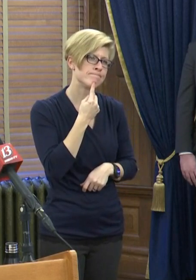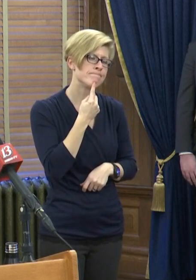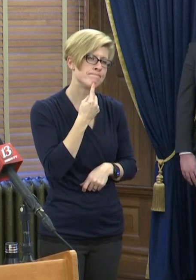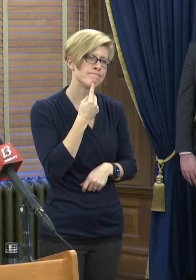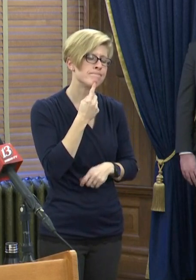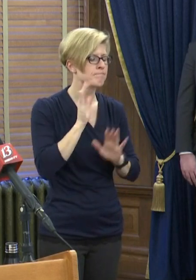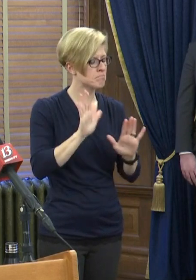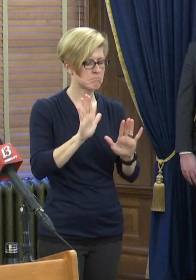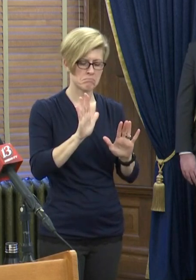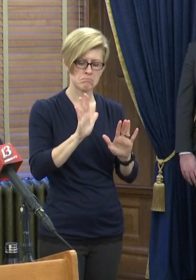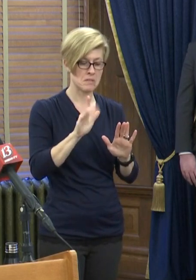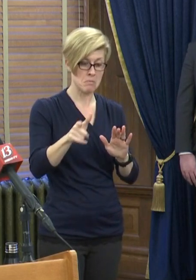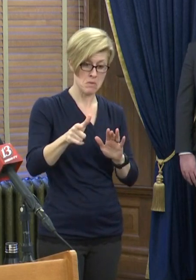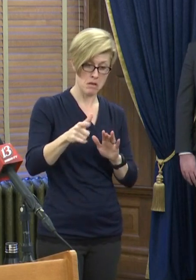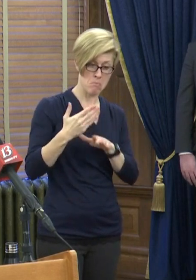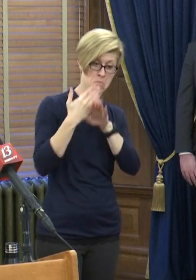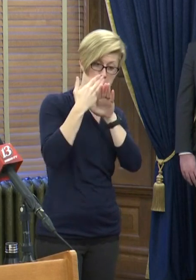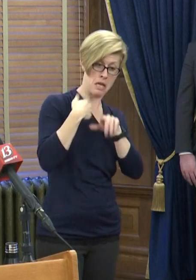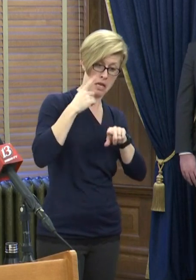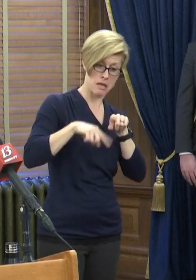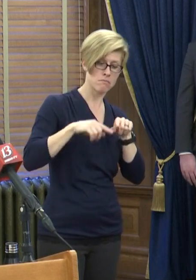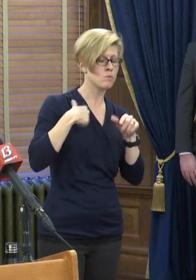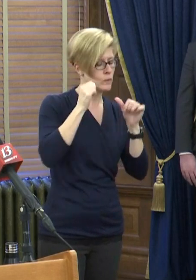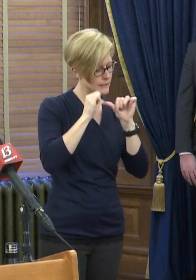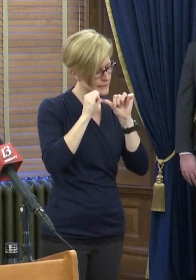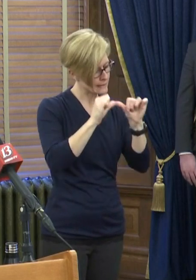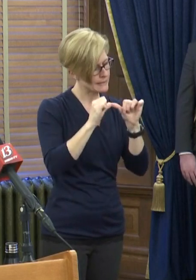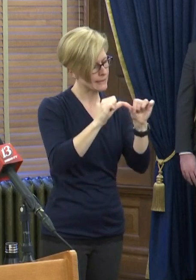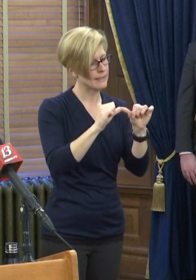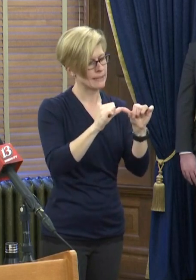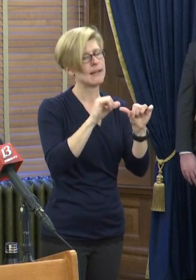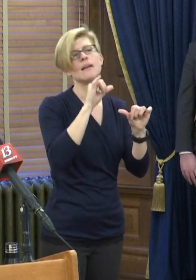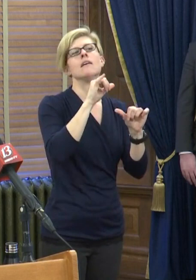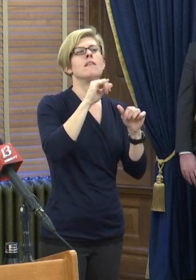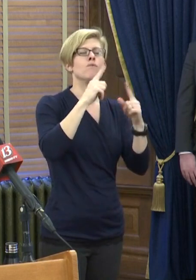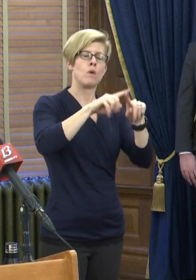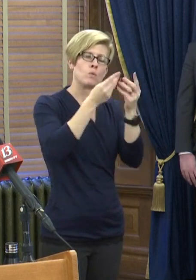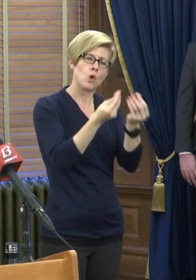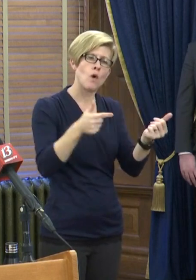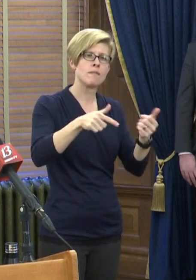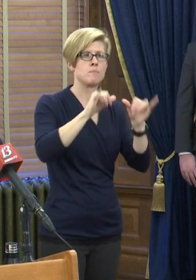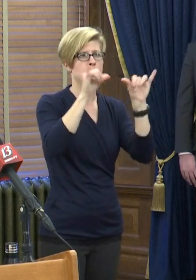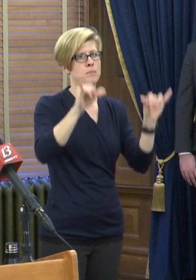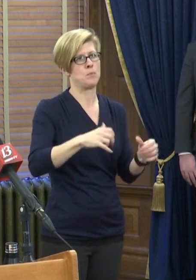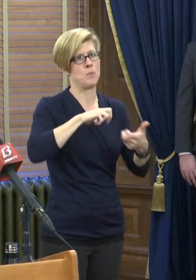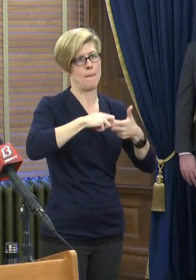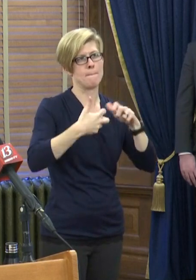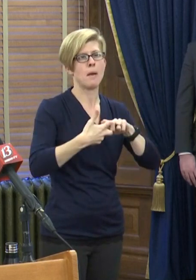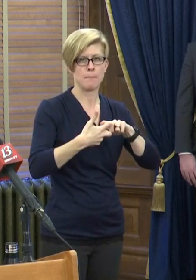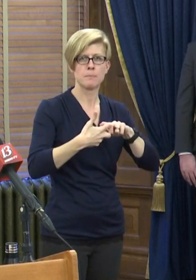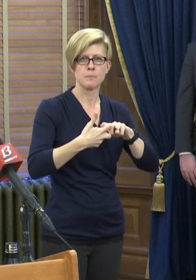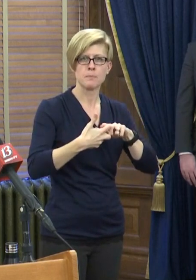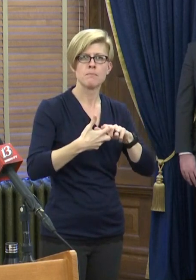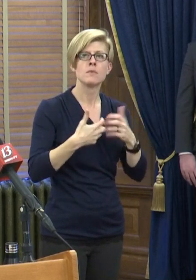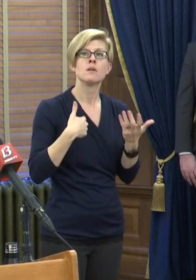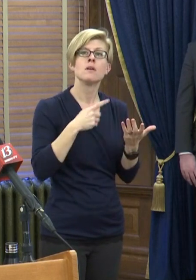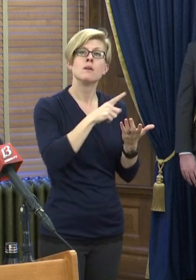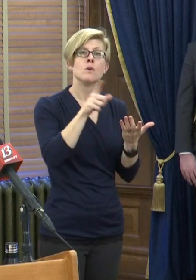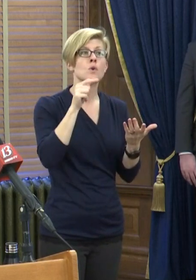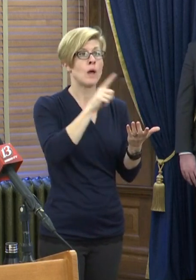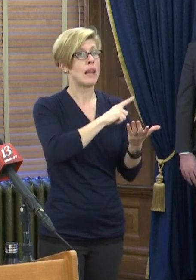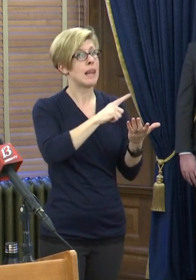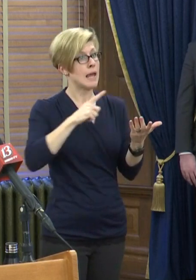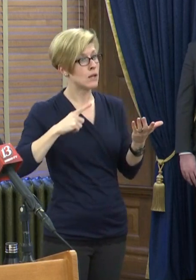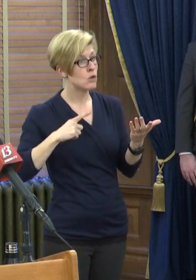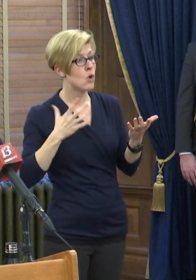stop us in our work to fix the systemic issues that got us into this mess. And for that reason, I'm asking that any legislation